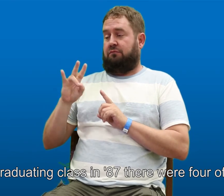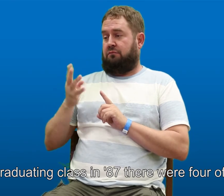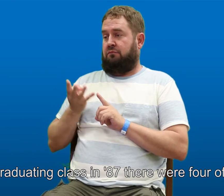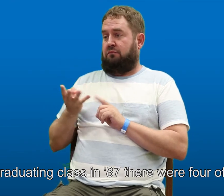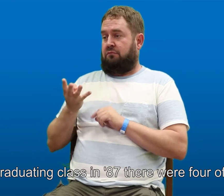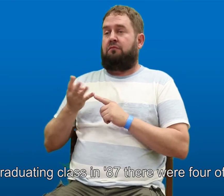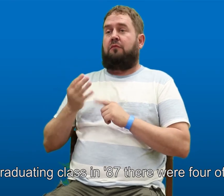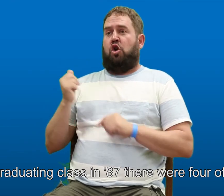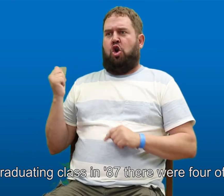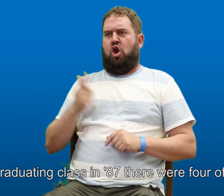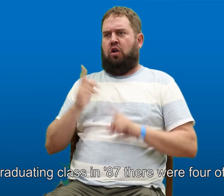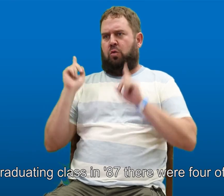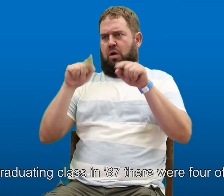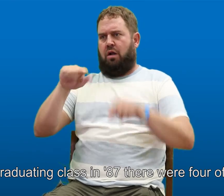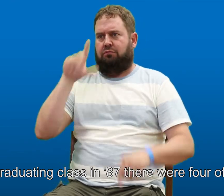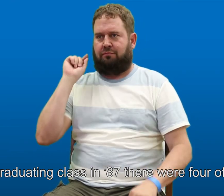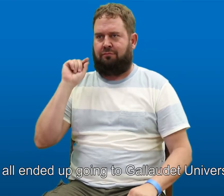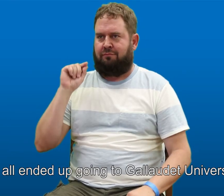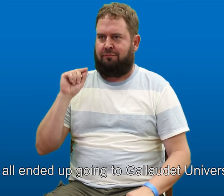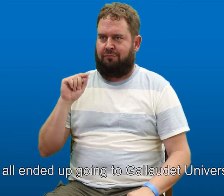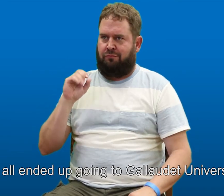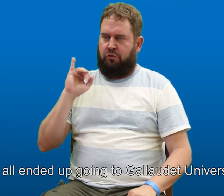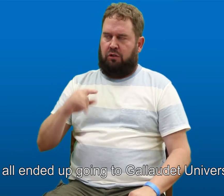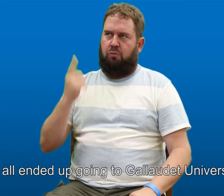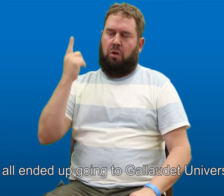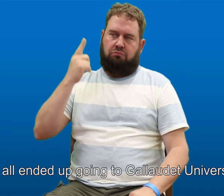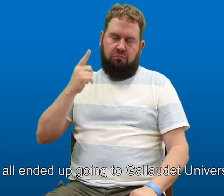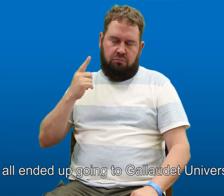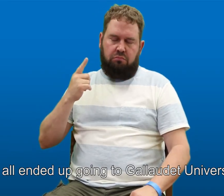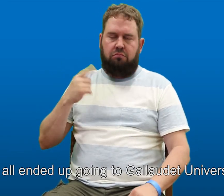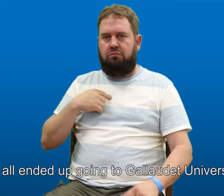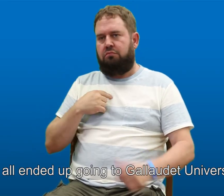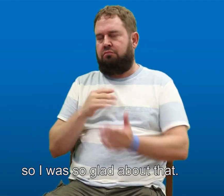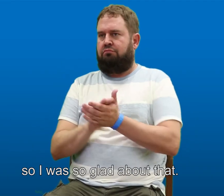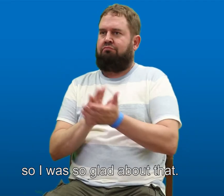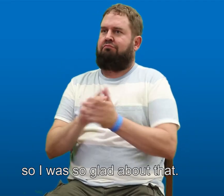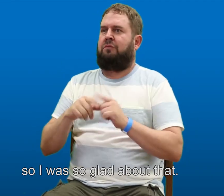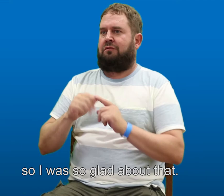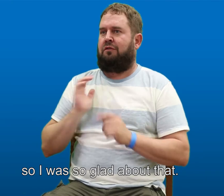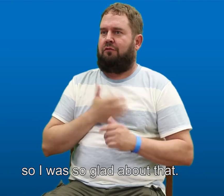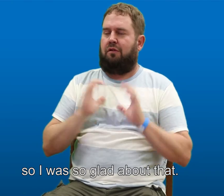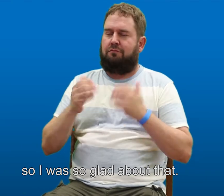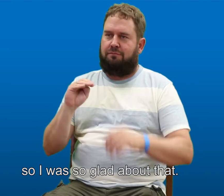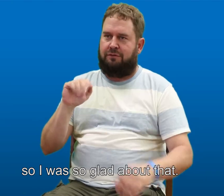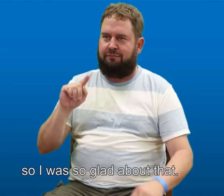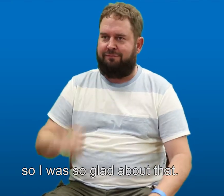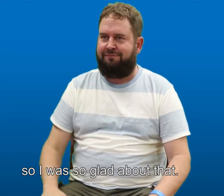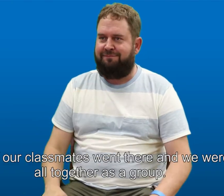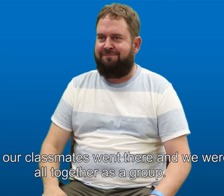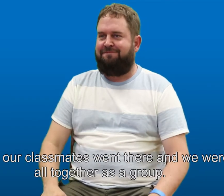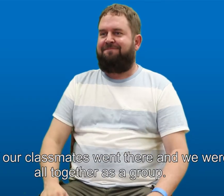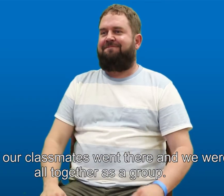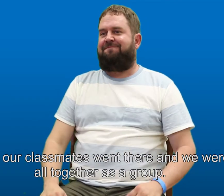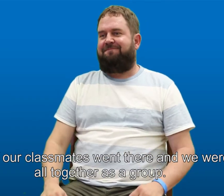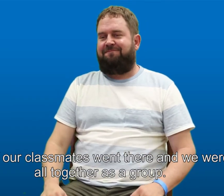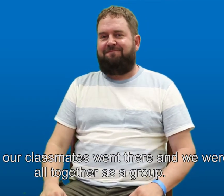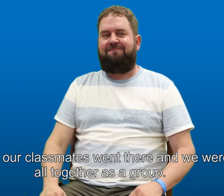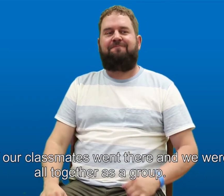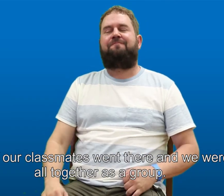class in 87, there were four of us, and we all, we ended up going to Gallaudet University, so I was so glad about that, all of our classmates went there,